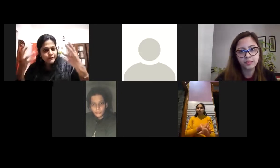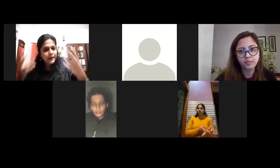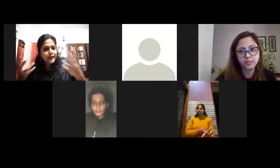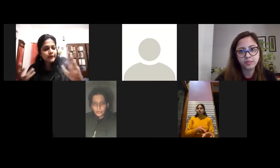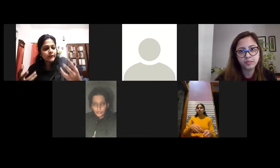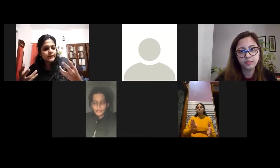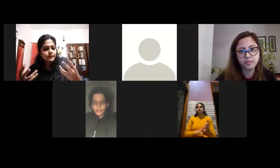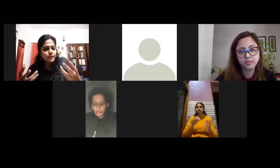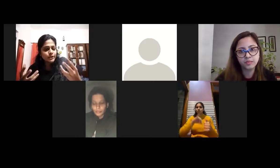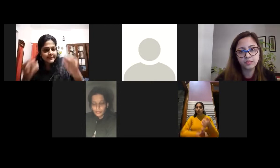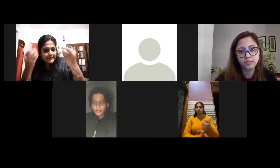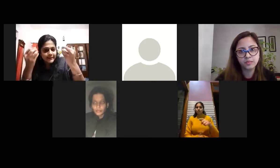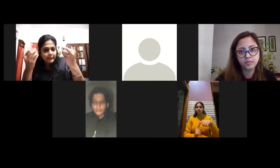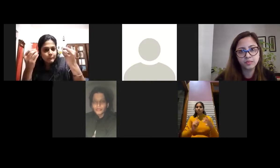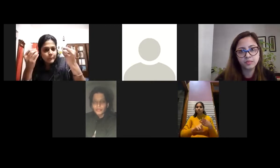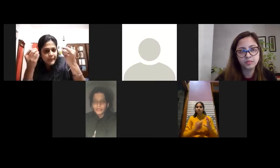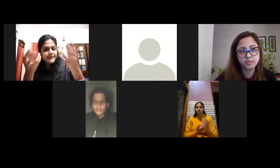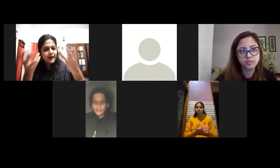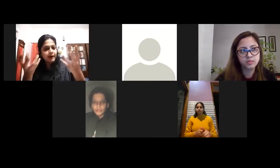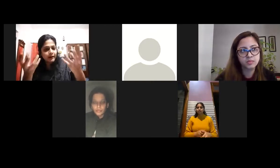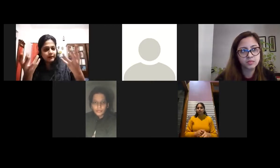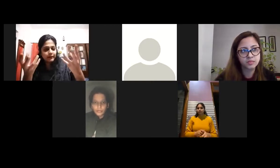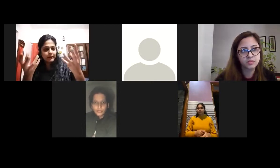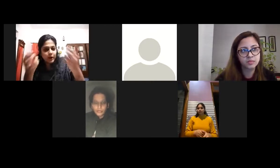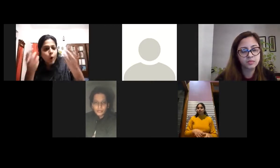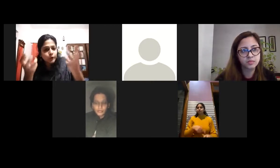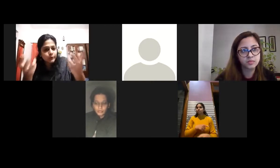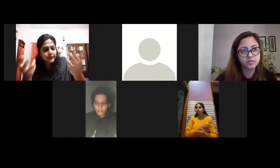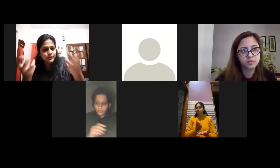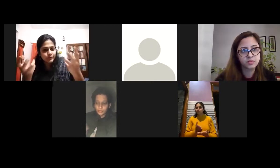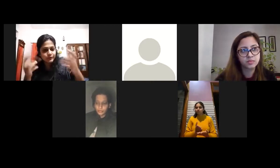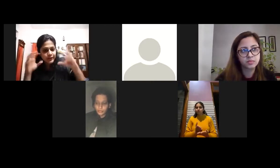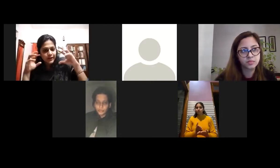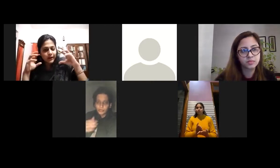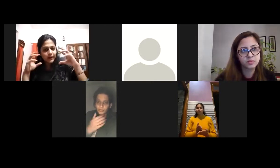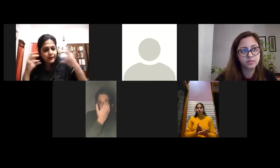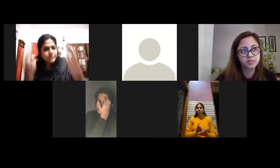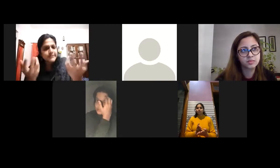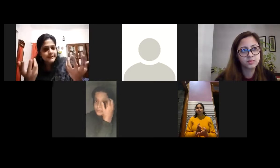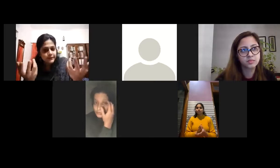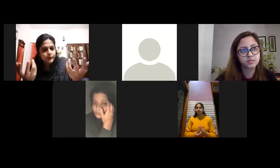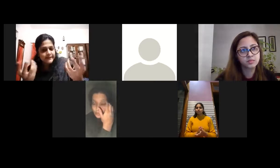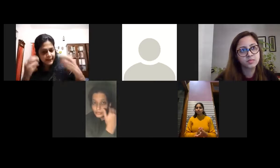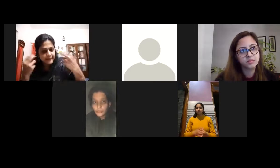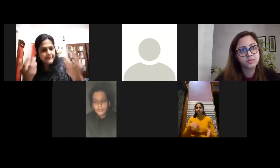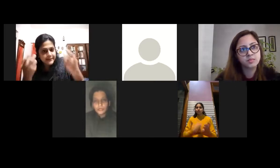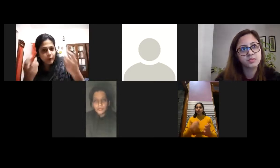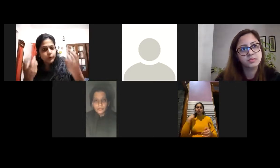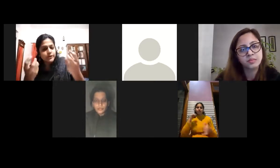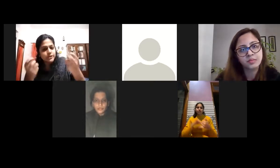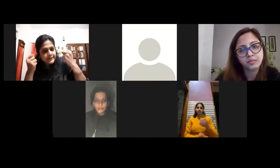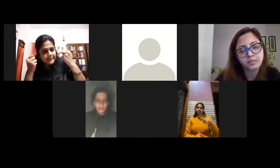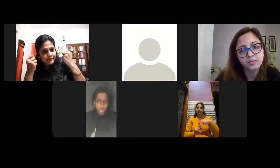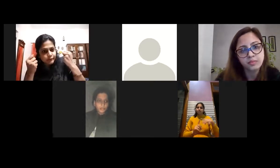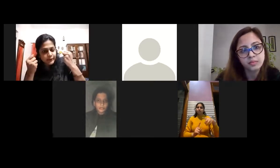at these varied ways in which, let's say, these are ocular sort of registers for these characters, and